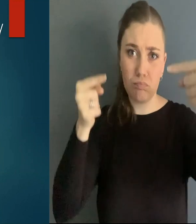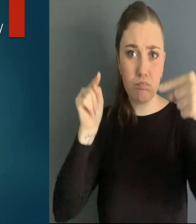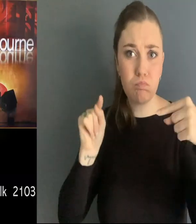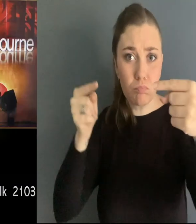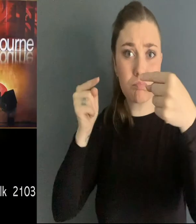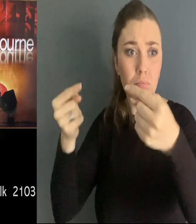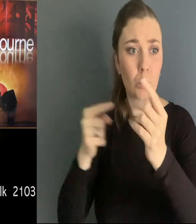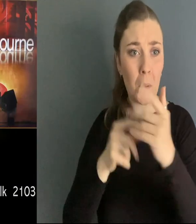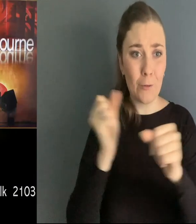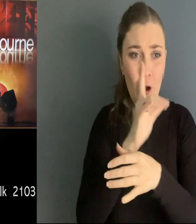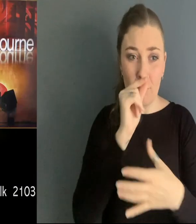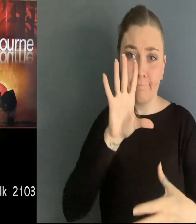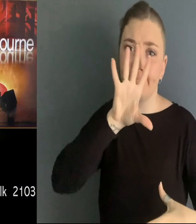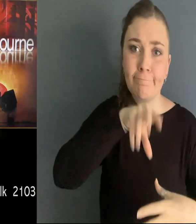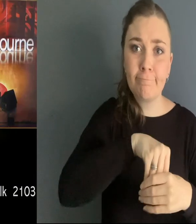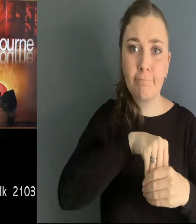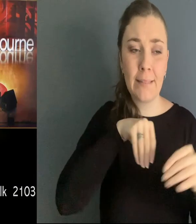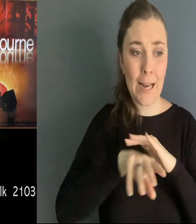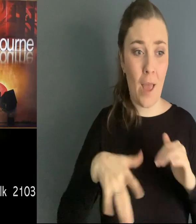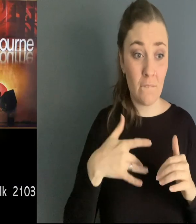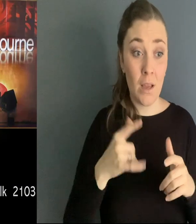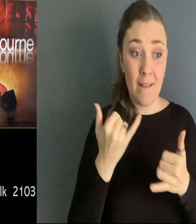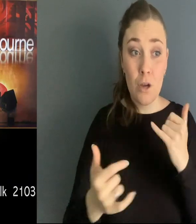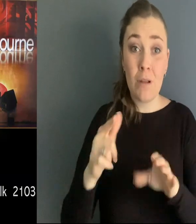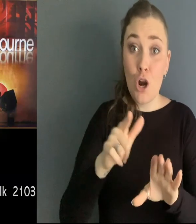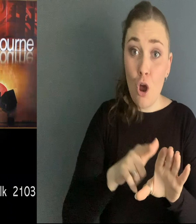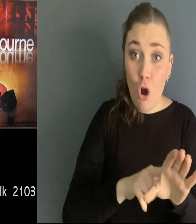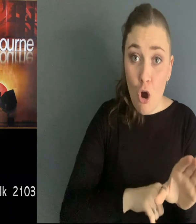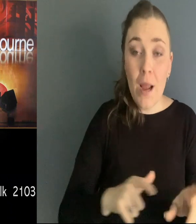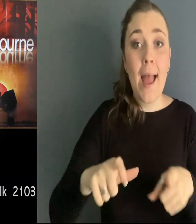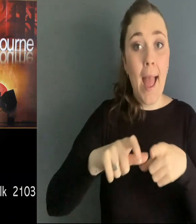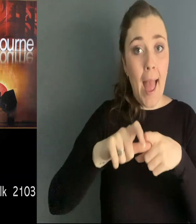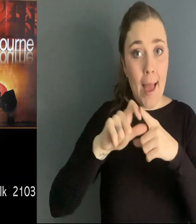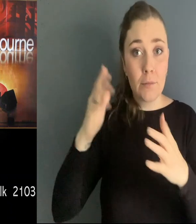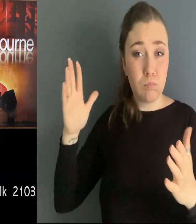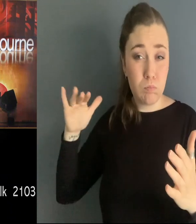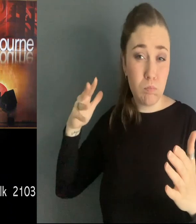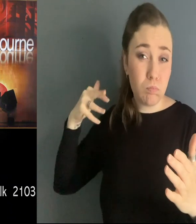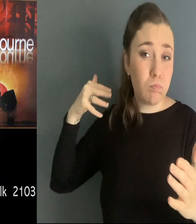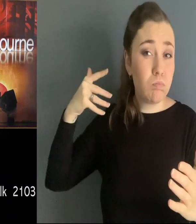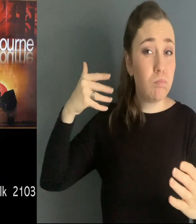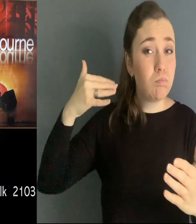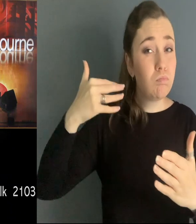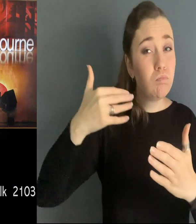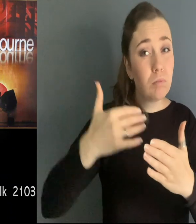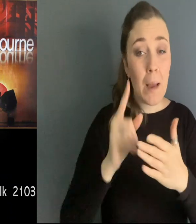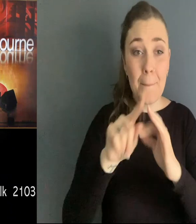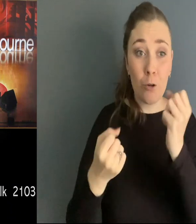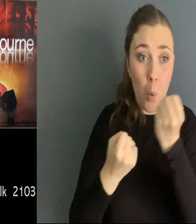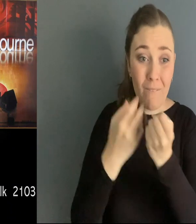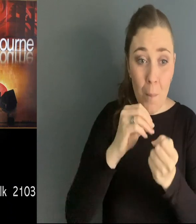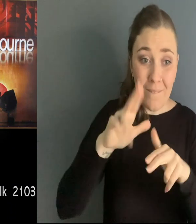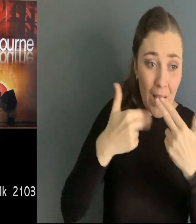with life it has been a long hard road but with the support of family advocates and others